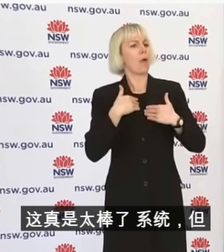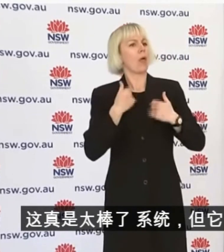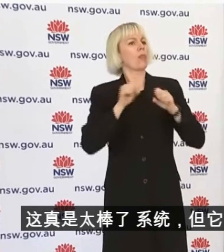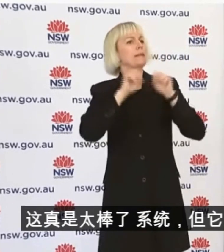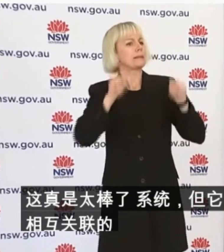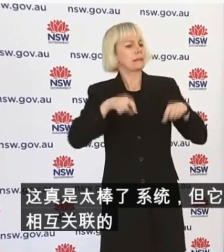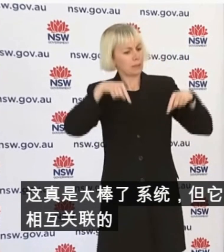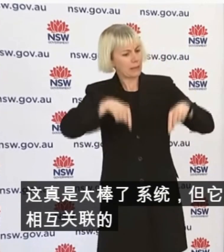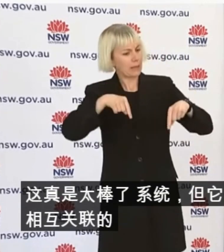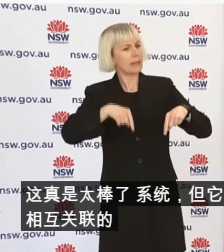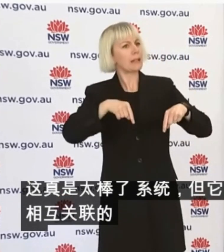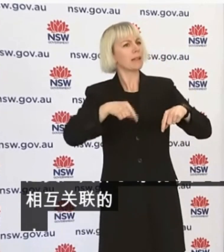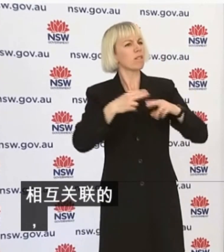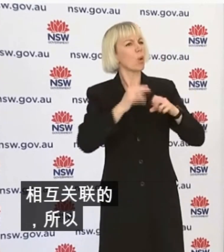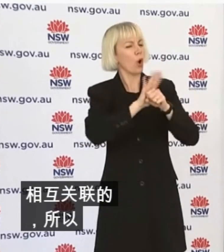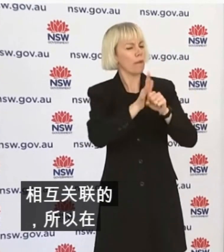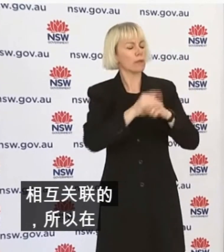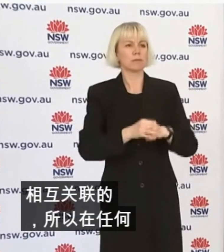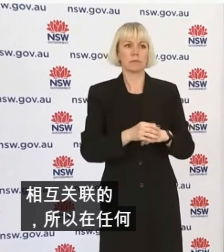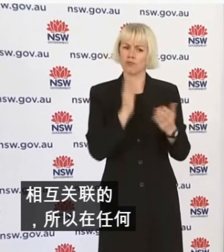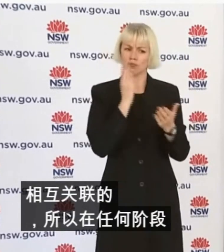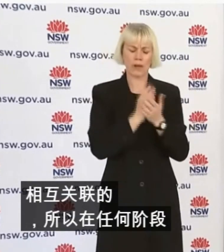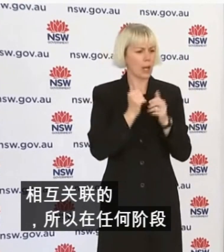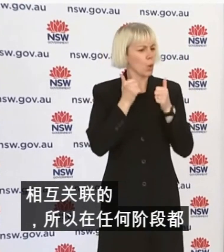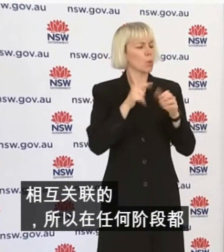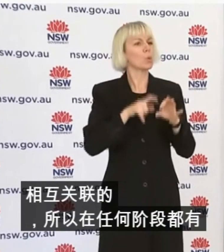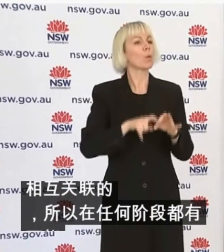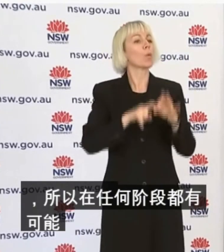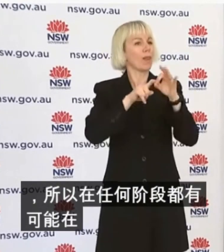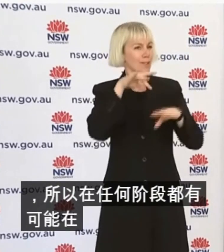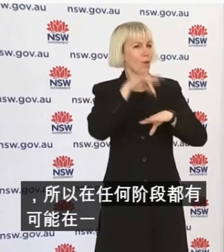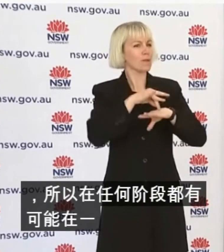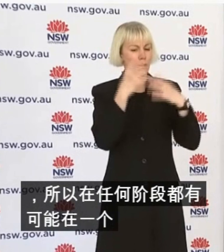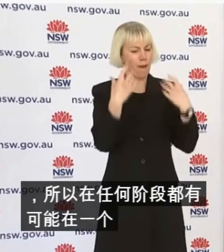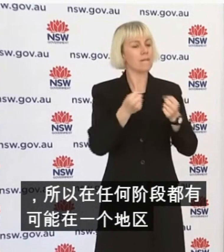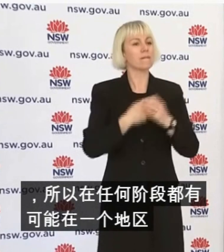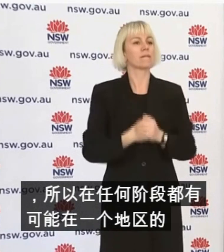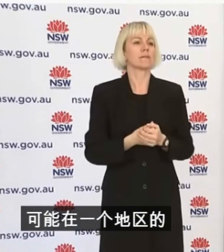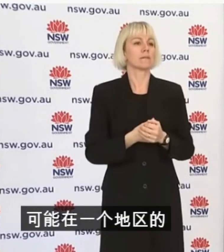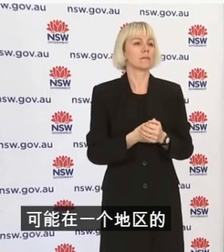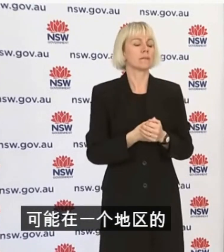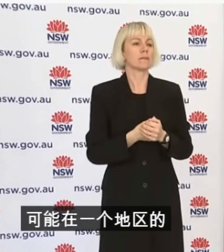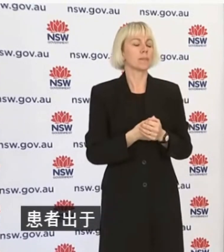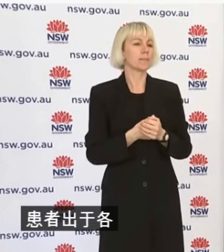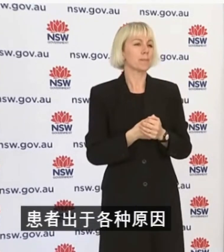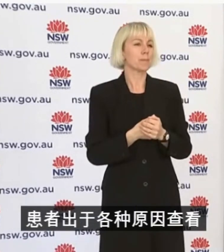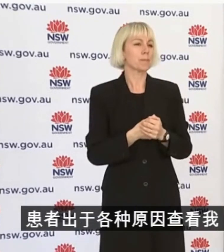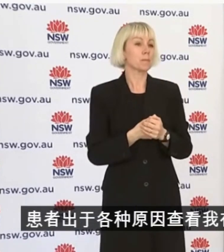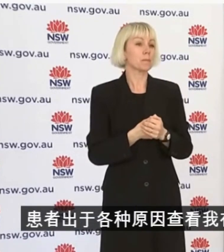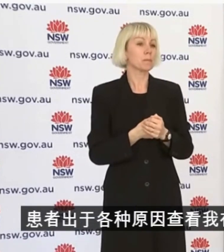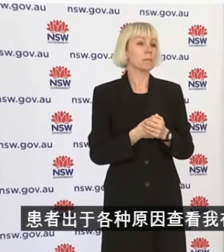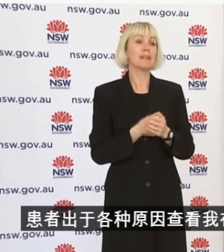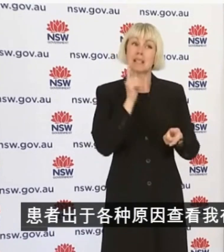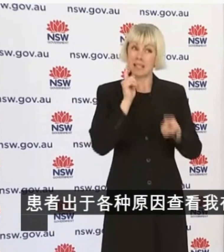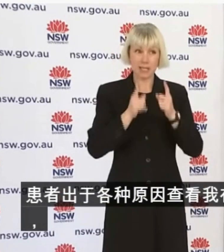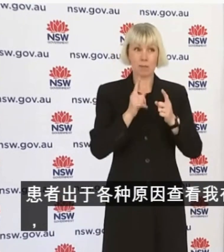system, but it's interconnected. And so at any stage there are patients who might be in one area who are looked after in another